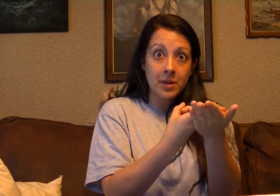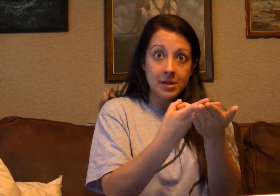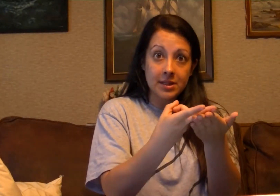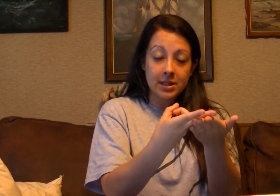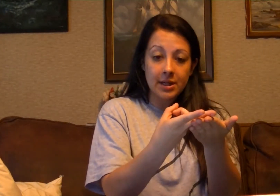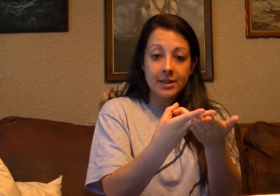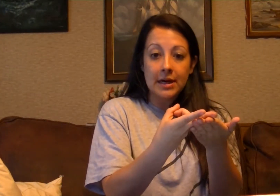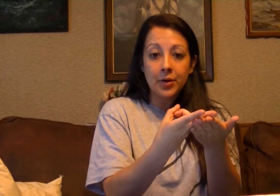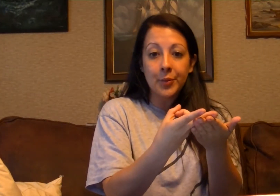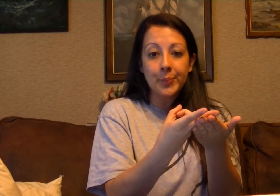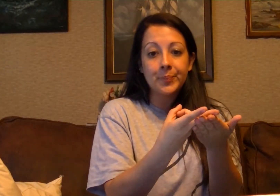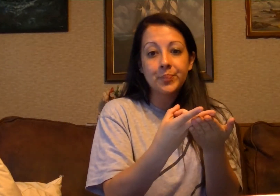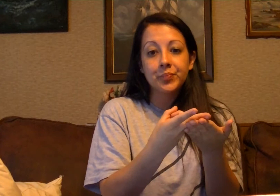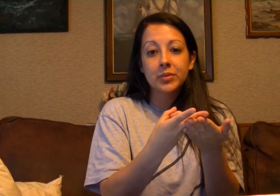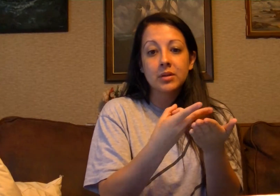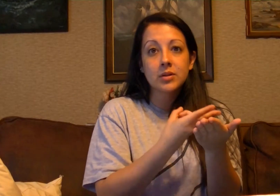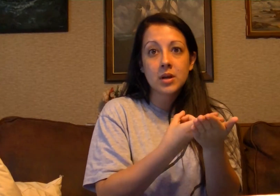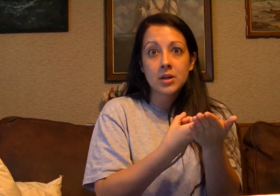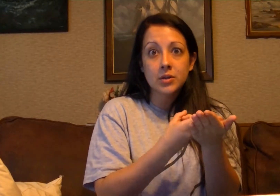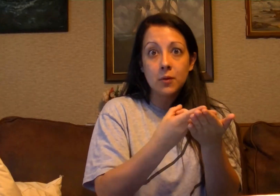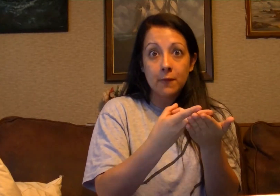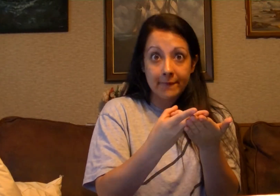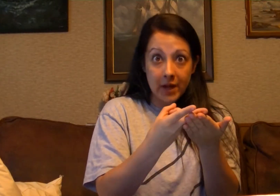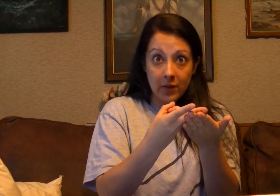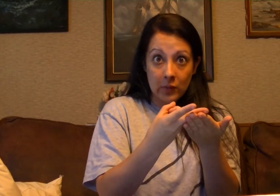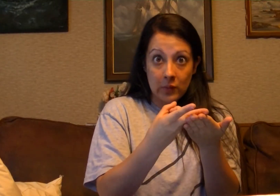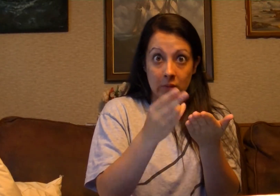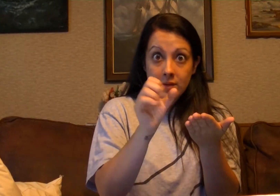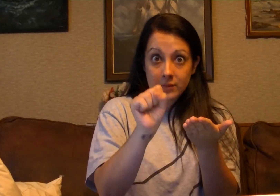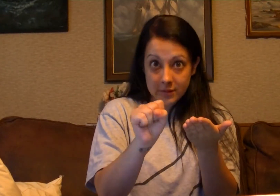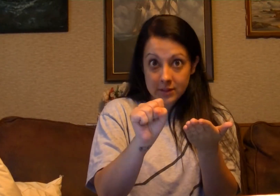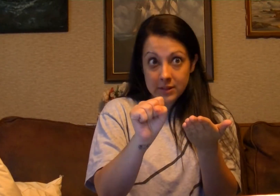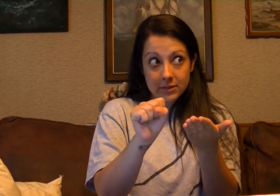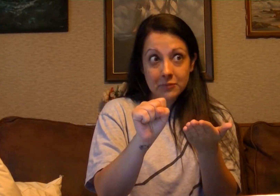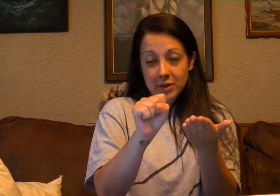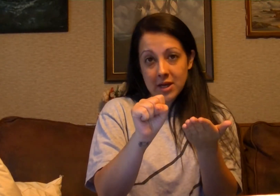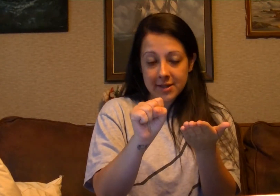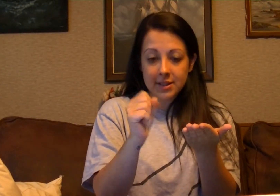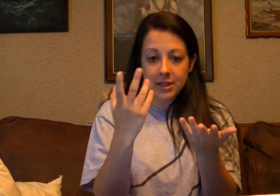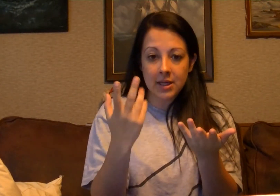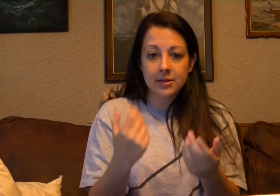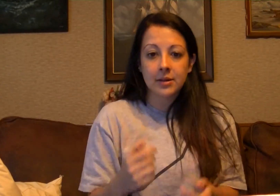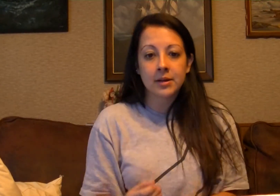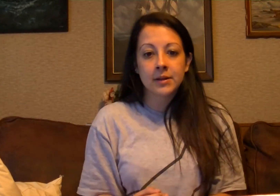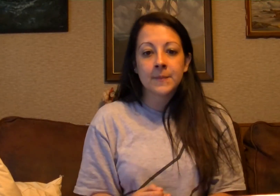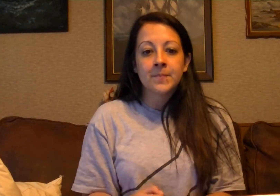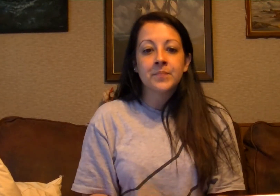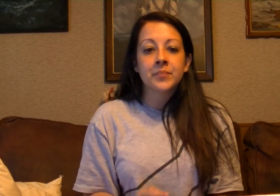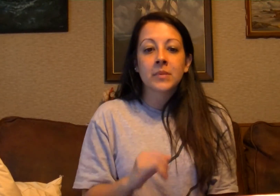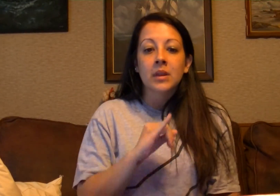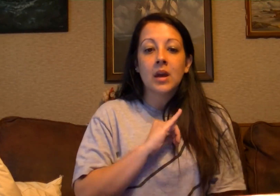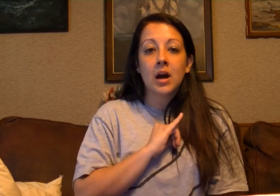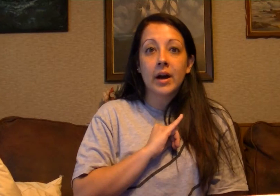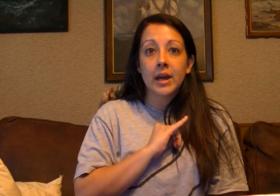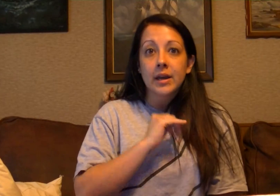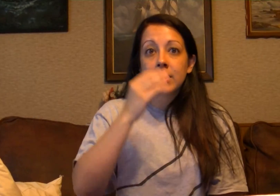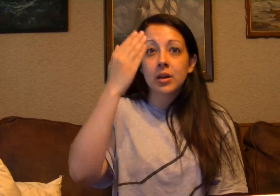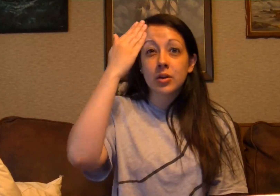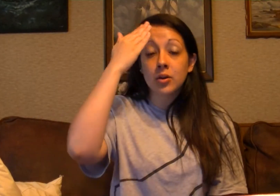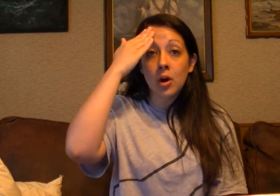it slides out. So fails with the S at the end. I